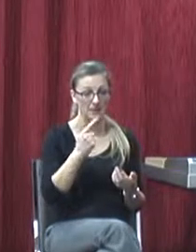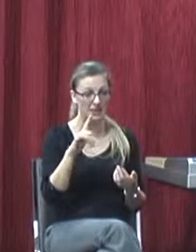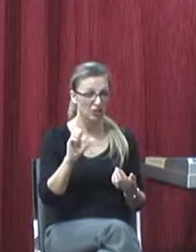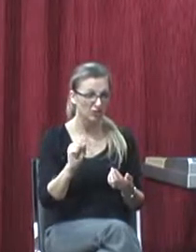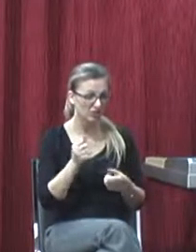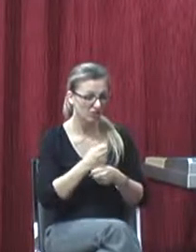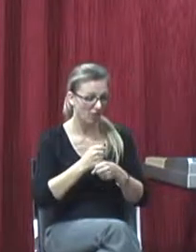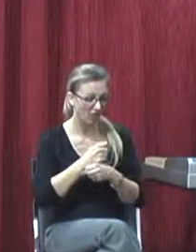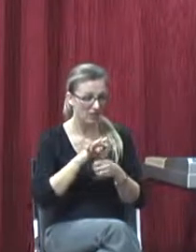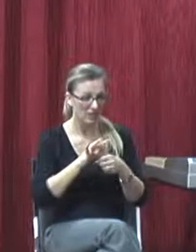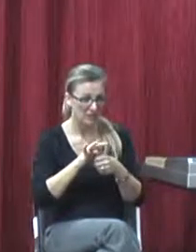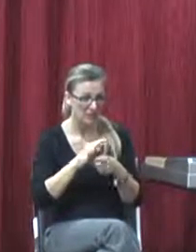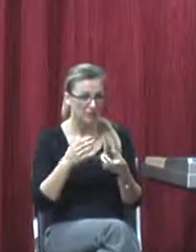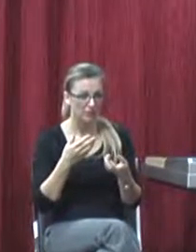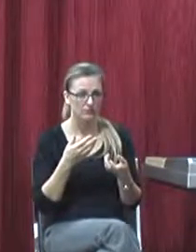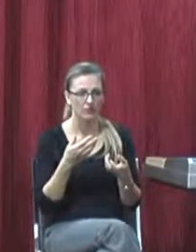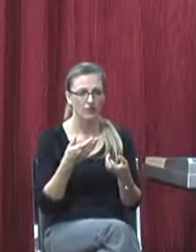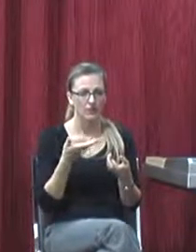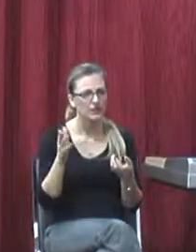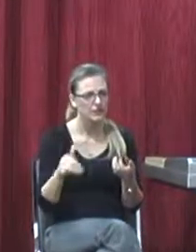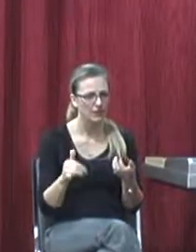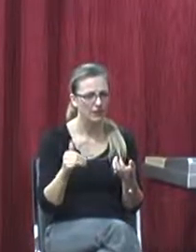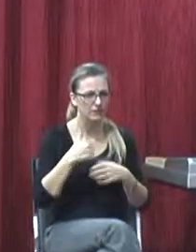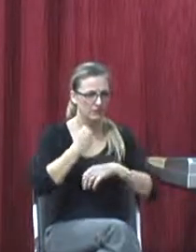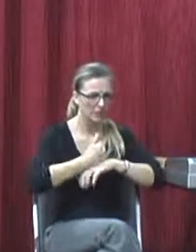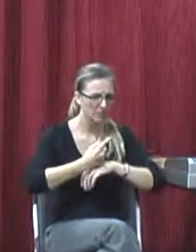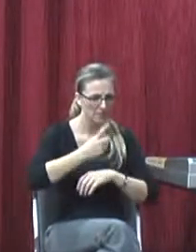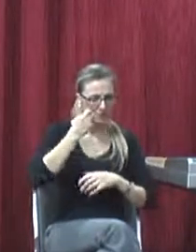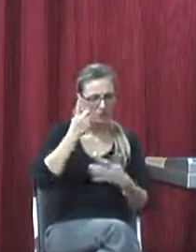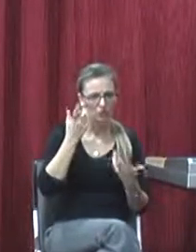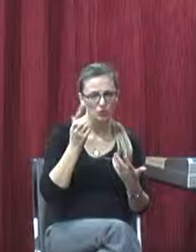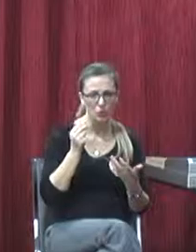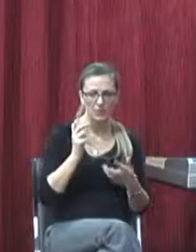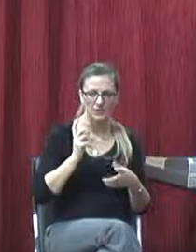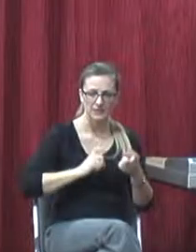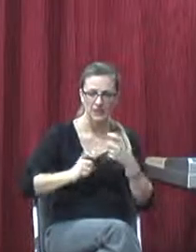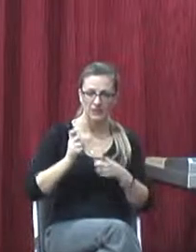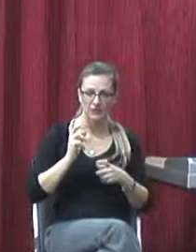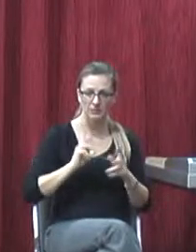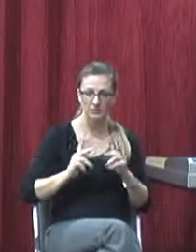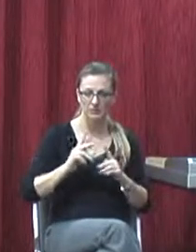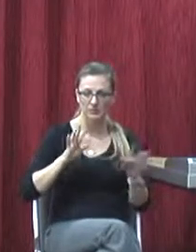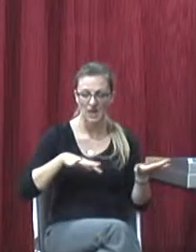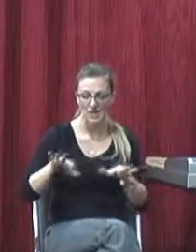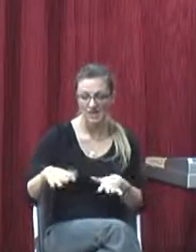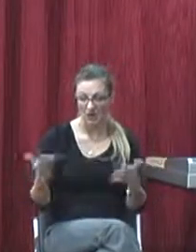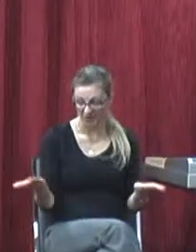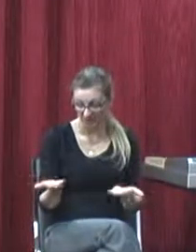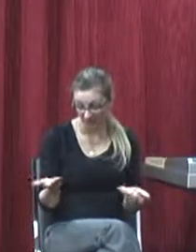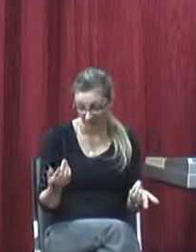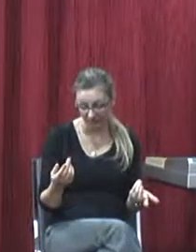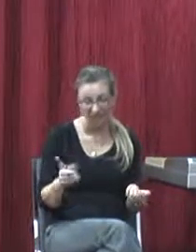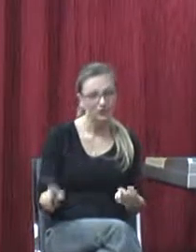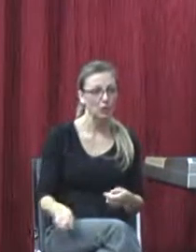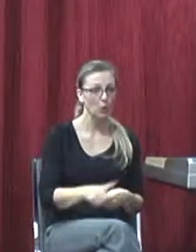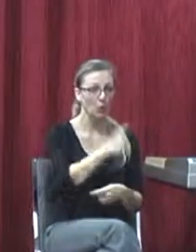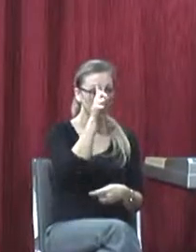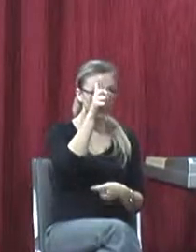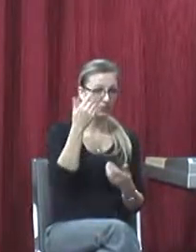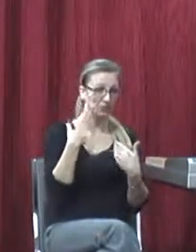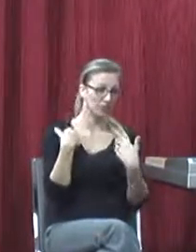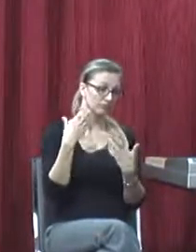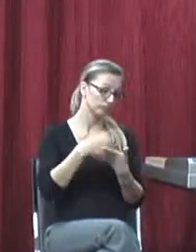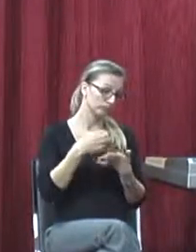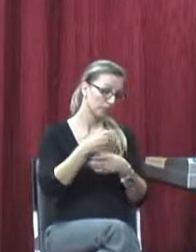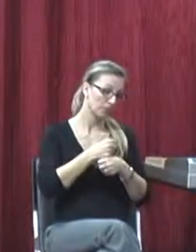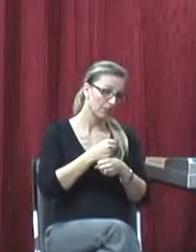and coffee and tea, that would be set up upstairs. And so instead of people having to hang out here, they can go upstairs, have a cup